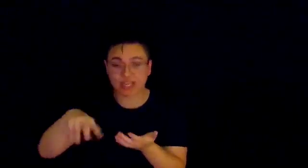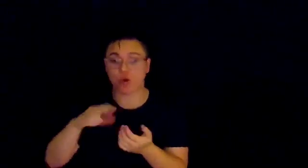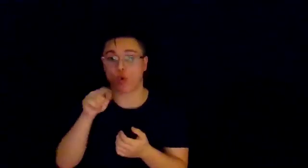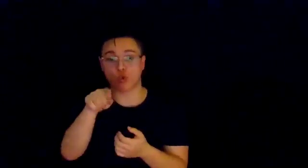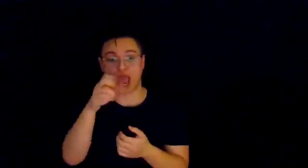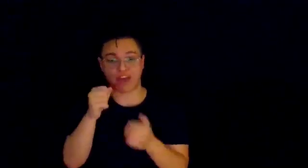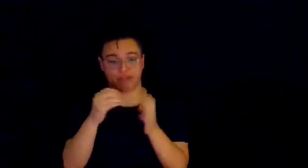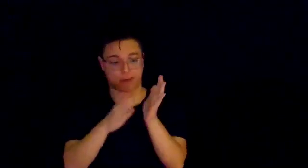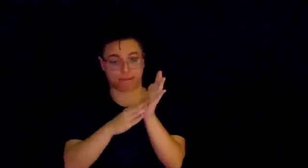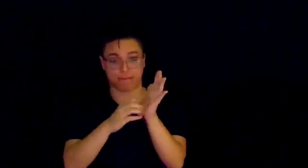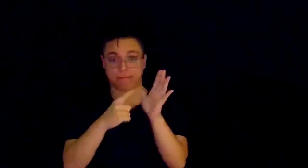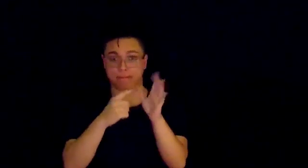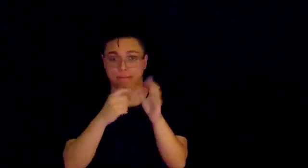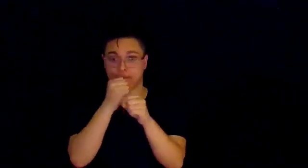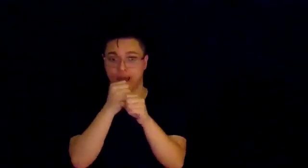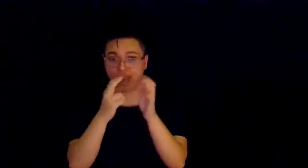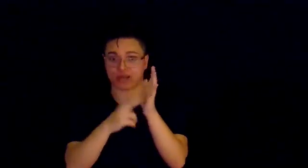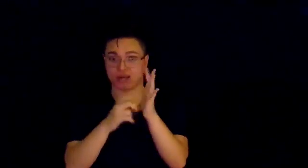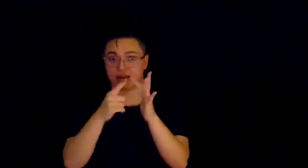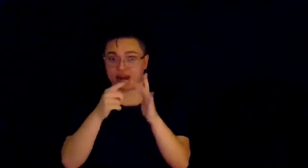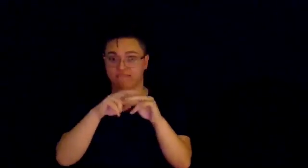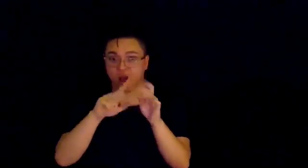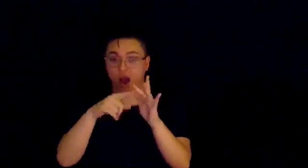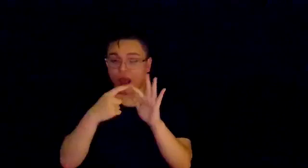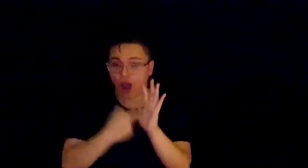different technology to help assistive Braille technology.